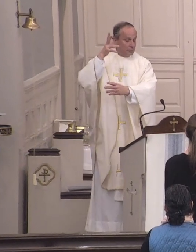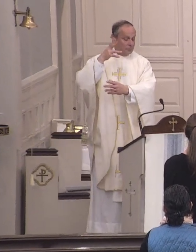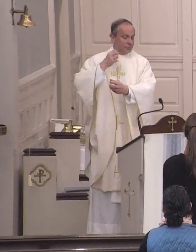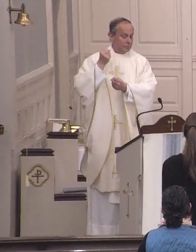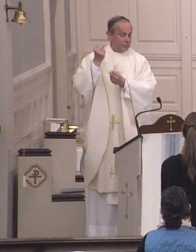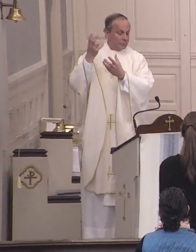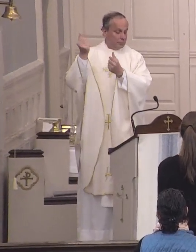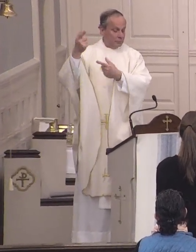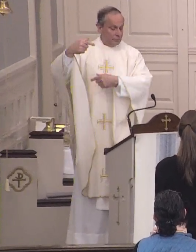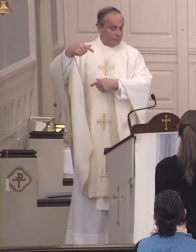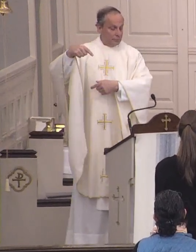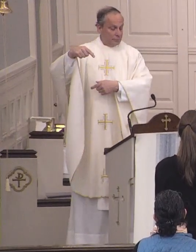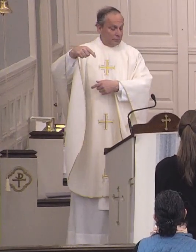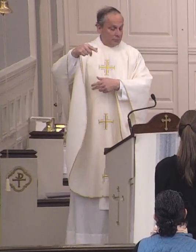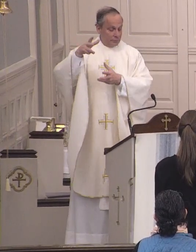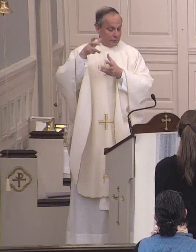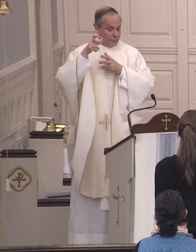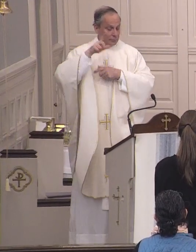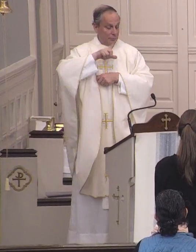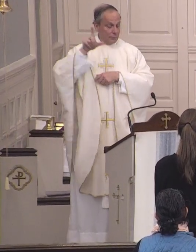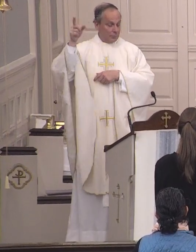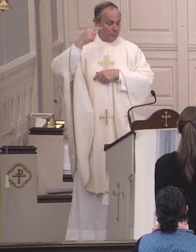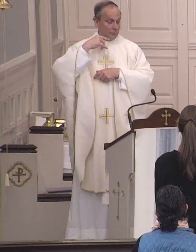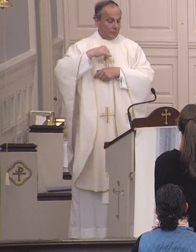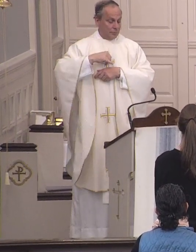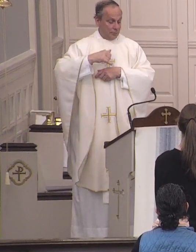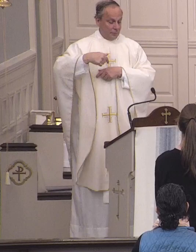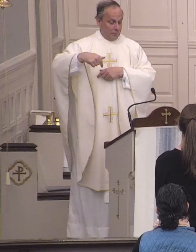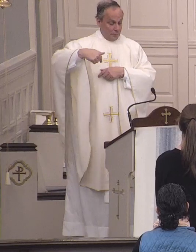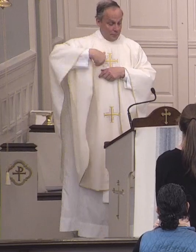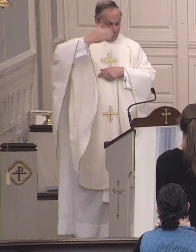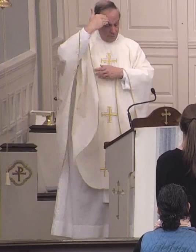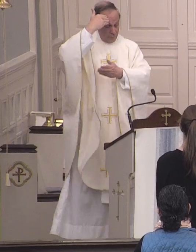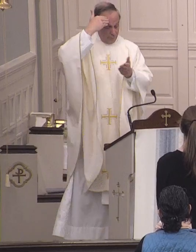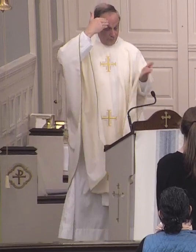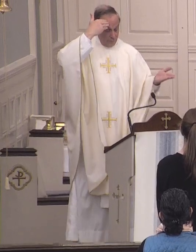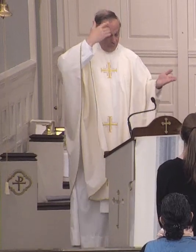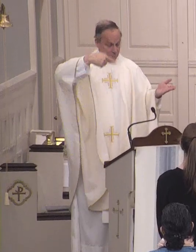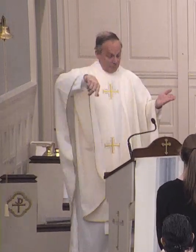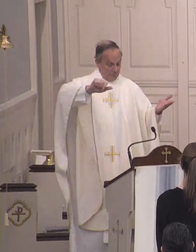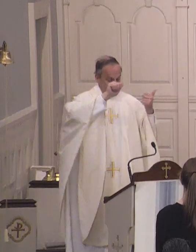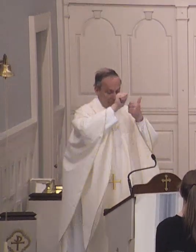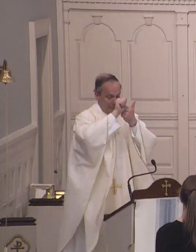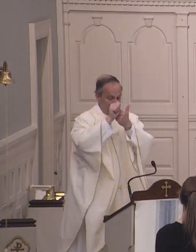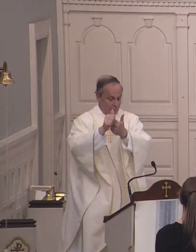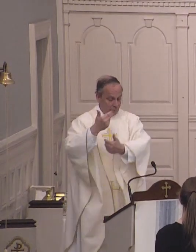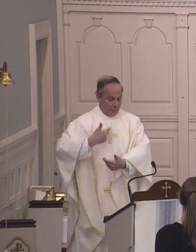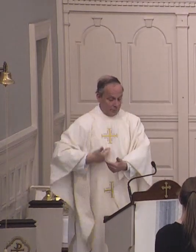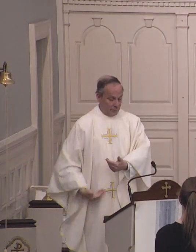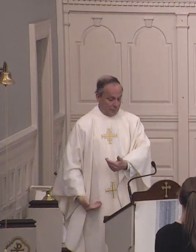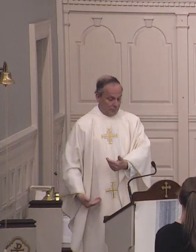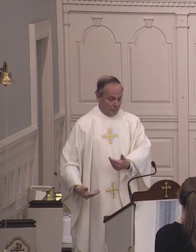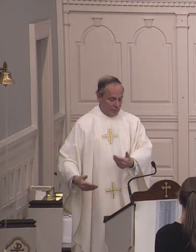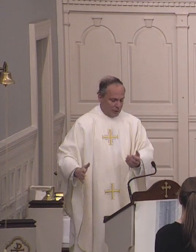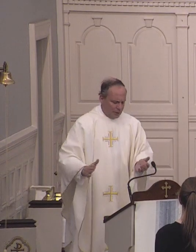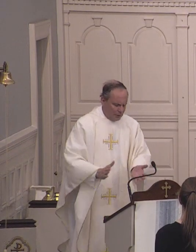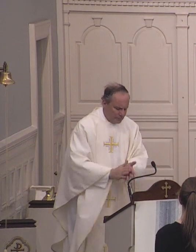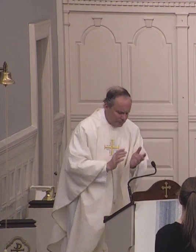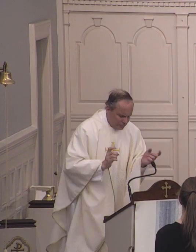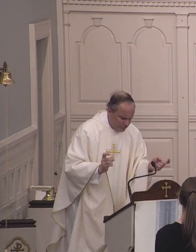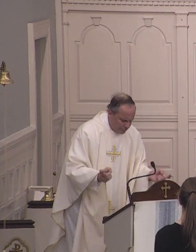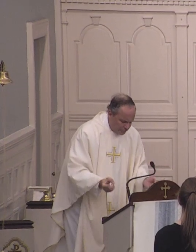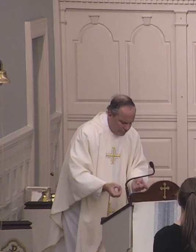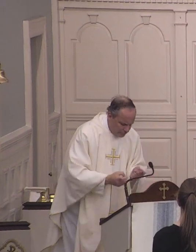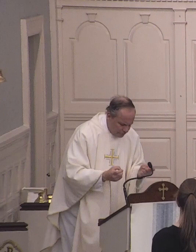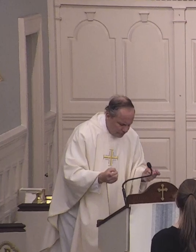My sheep hear my voice, says the Lord. I know them, and they follow me.